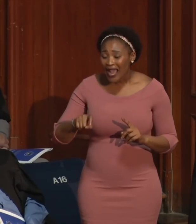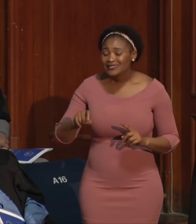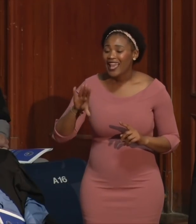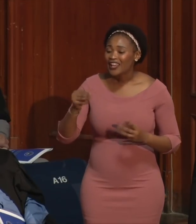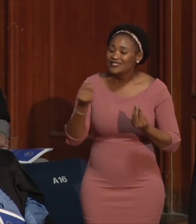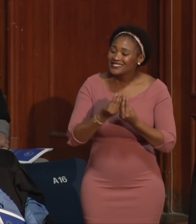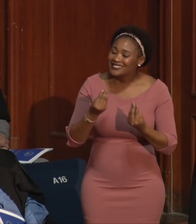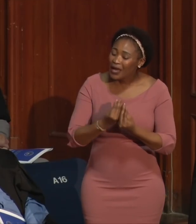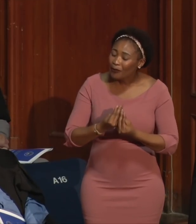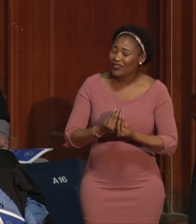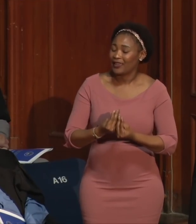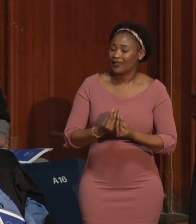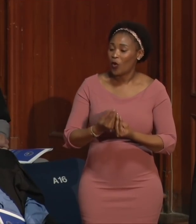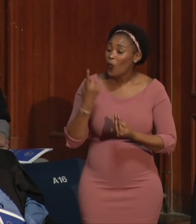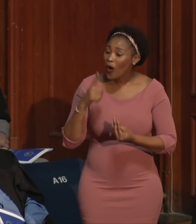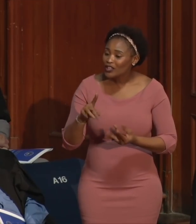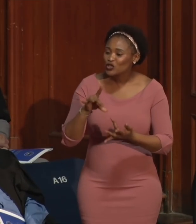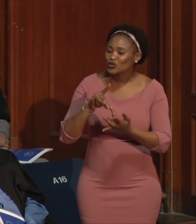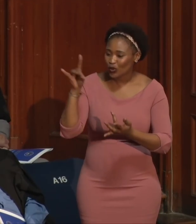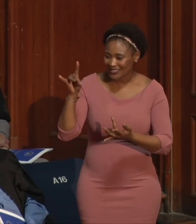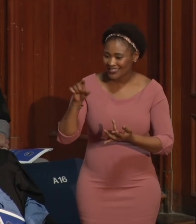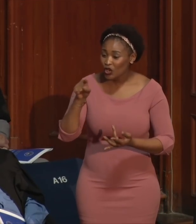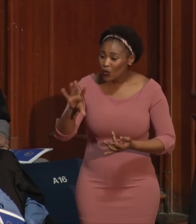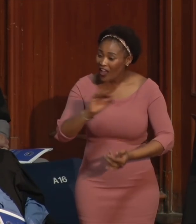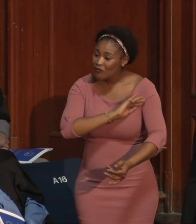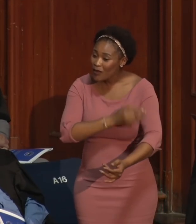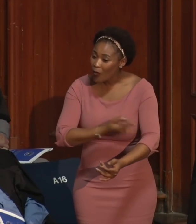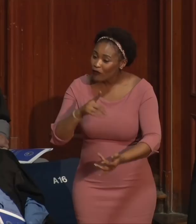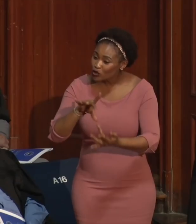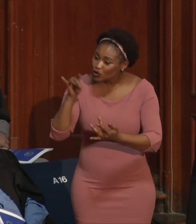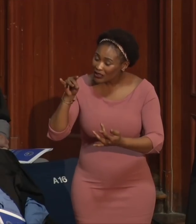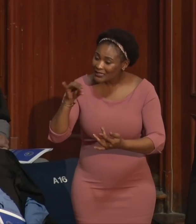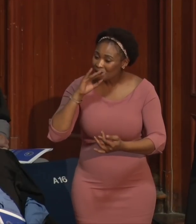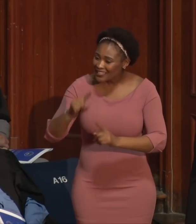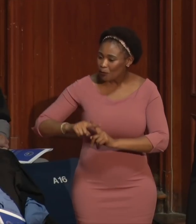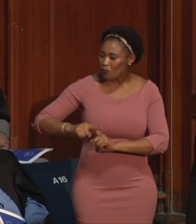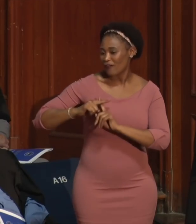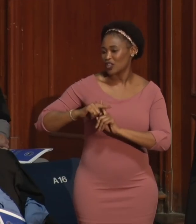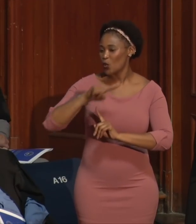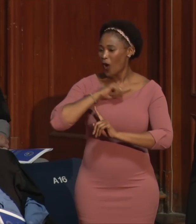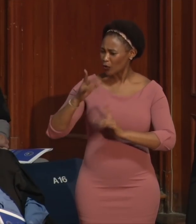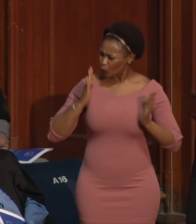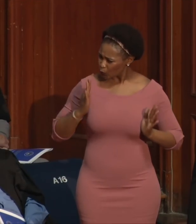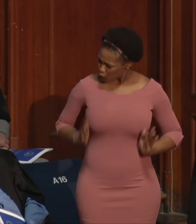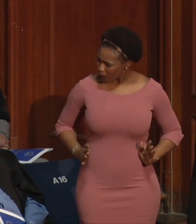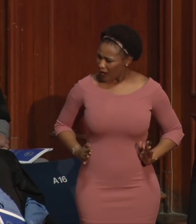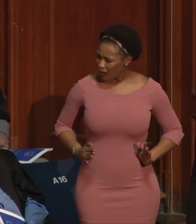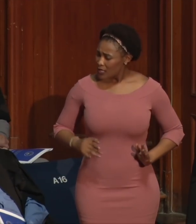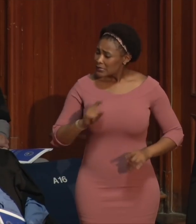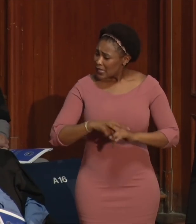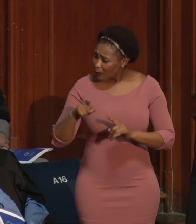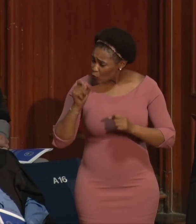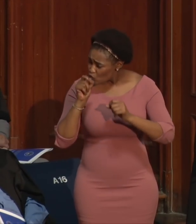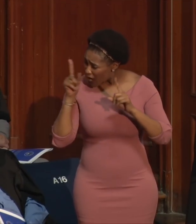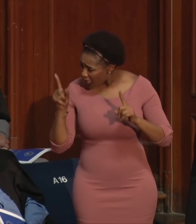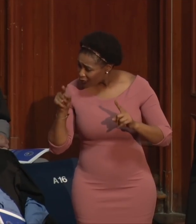choice, the power to choose. It is the privilege of being human. And as soon as you have realized